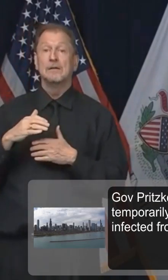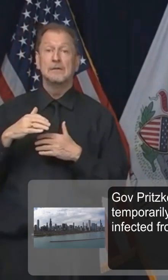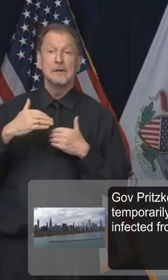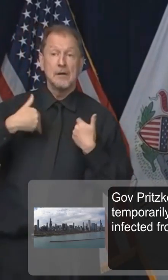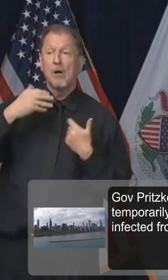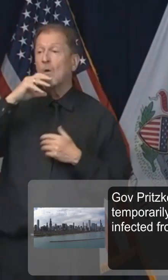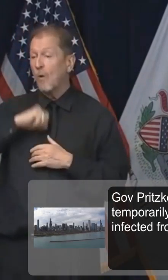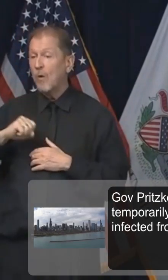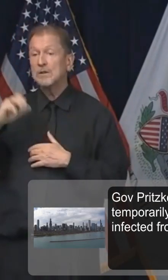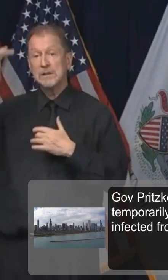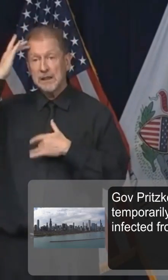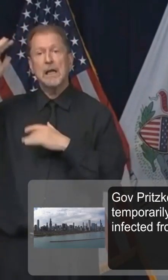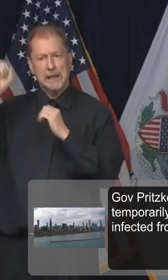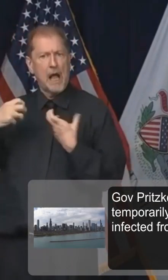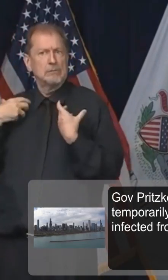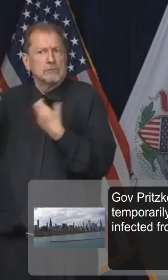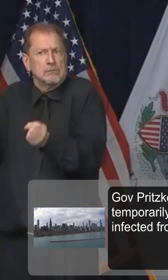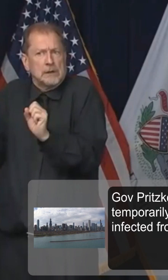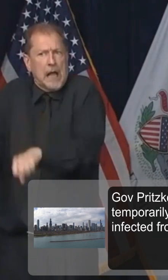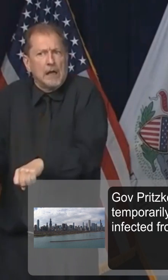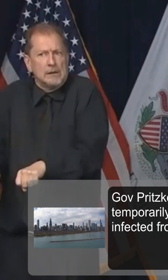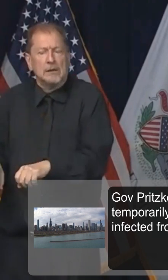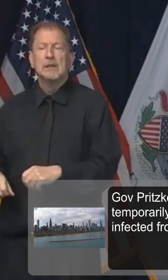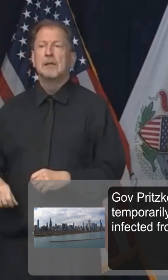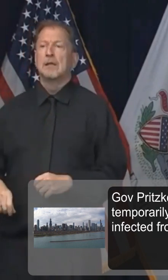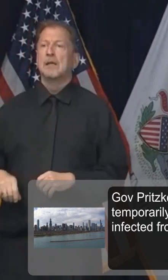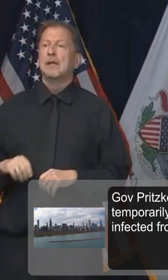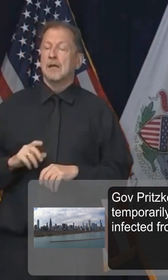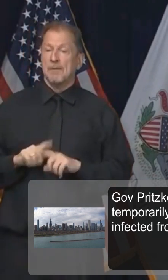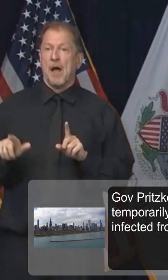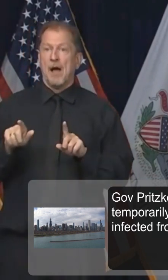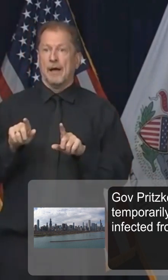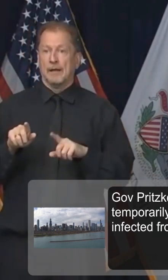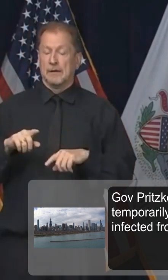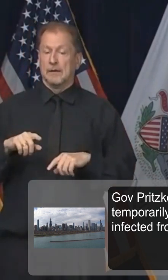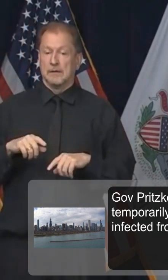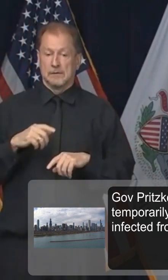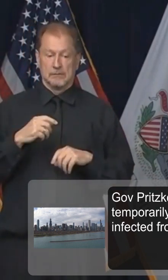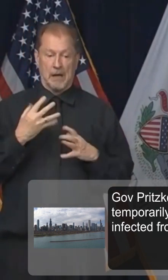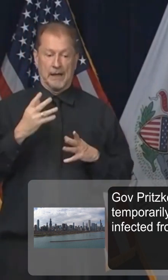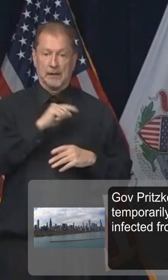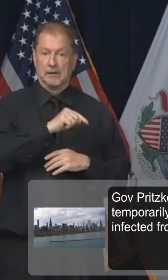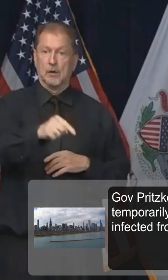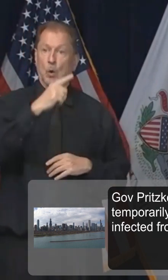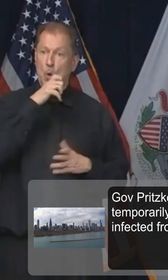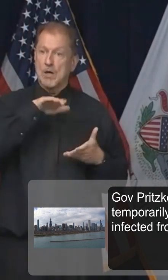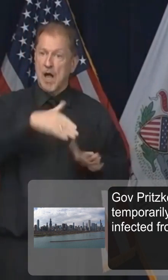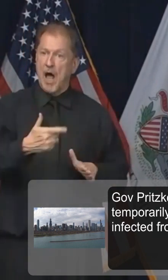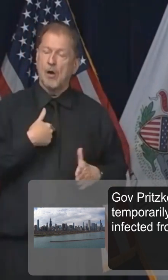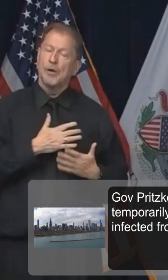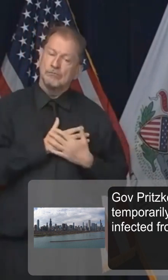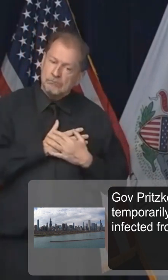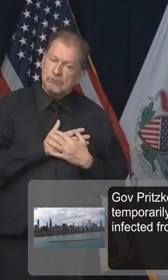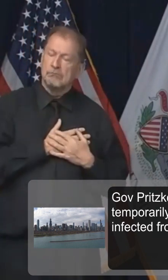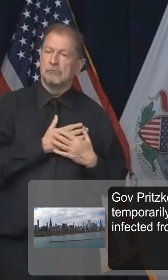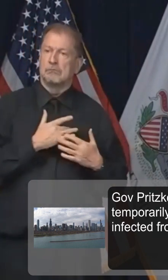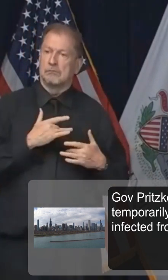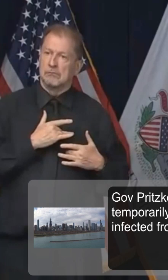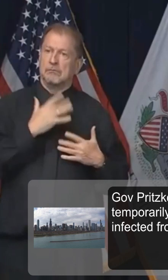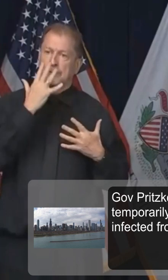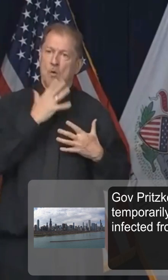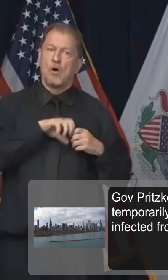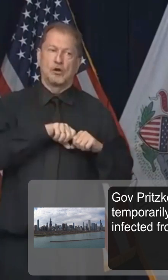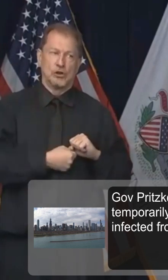not a death sentence, but we definitely mourn the loss of every single life, and we're keeping all of their family and friends in prayer.